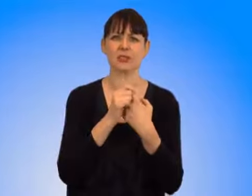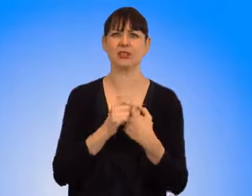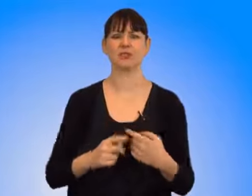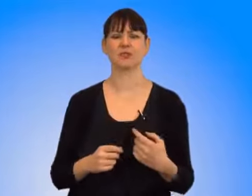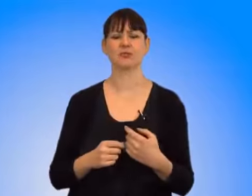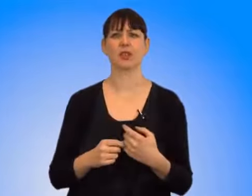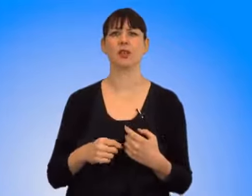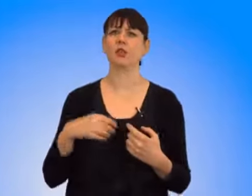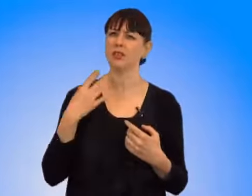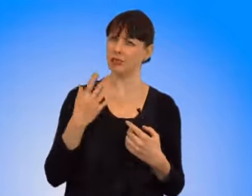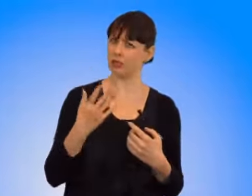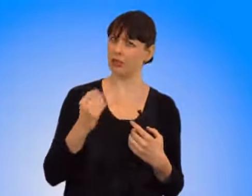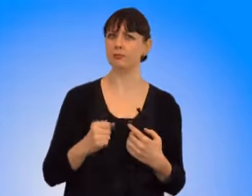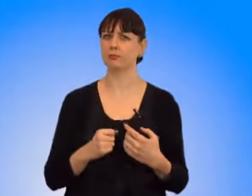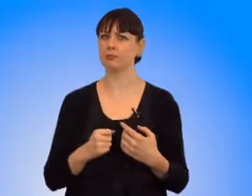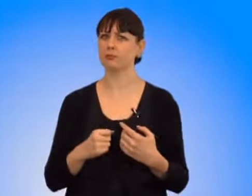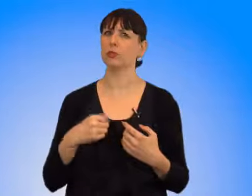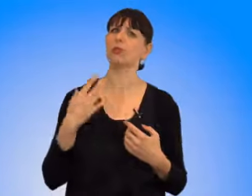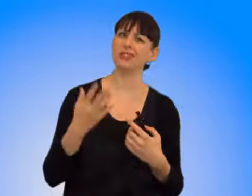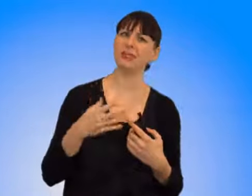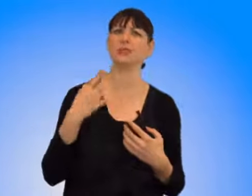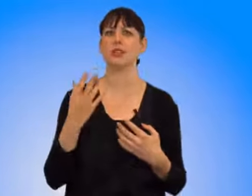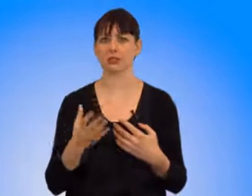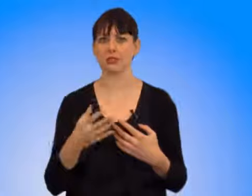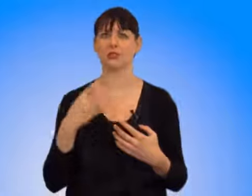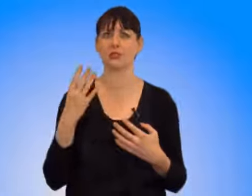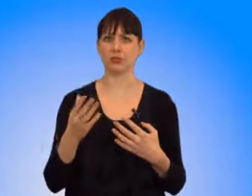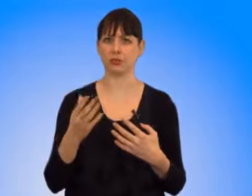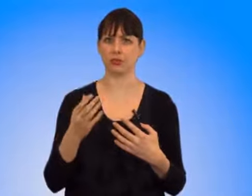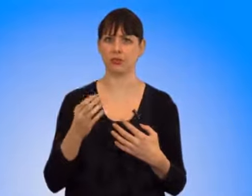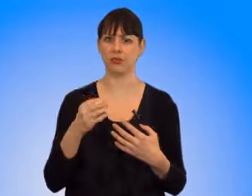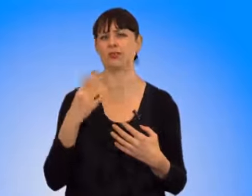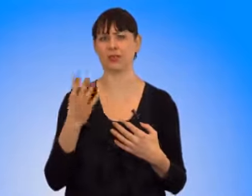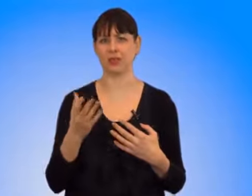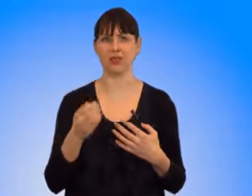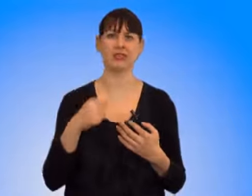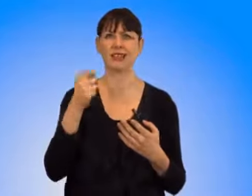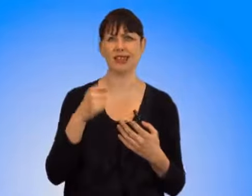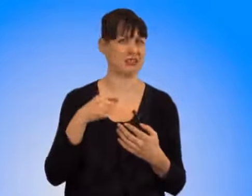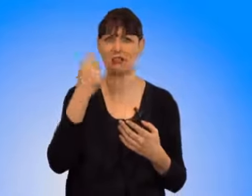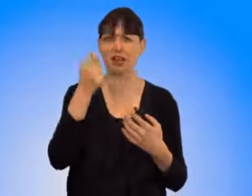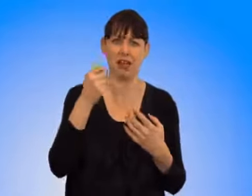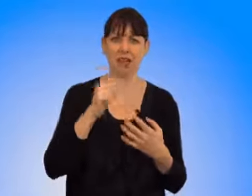finger. Usually, when you cut your finger on something like a